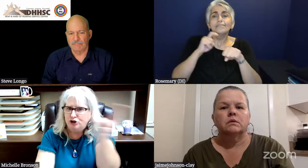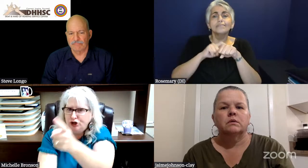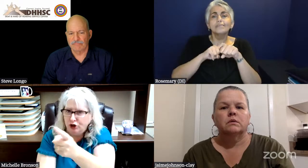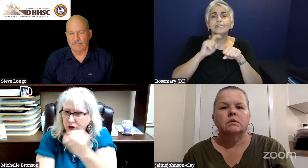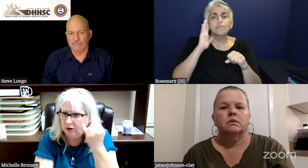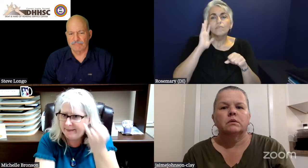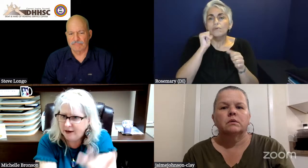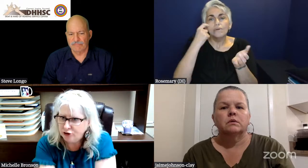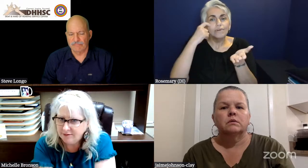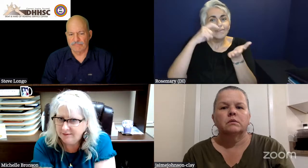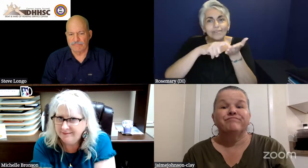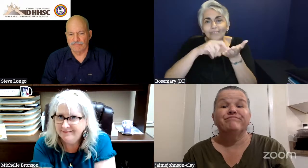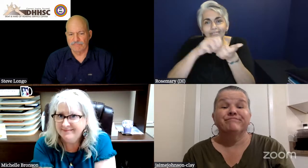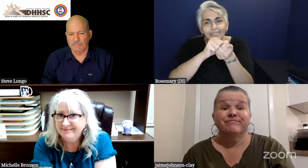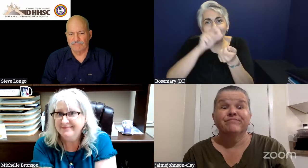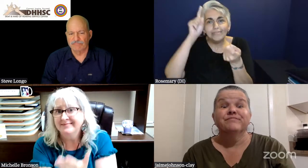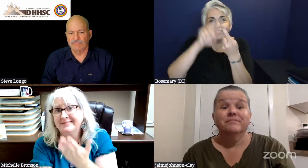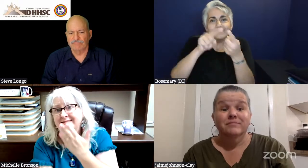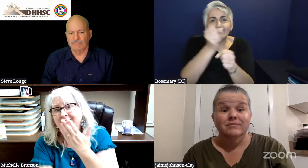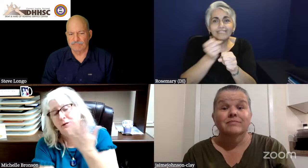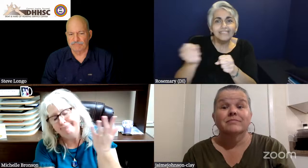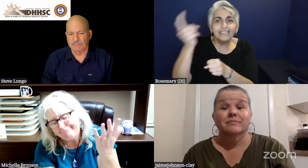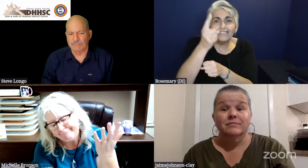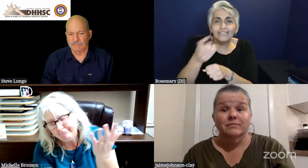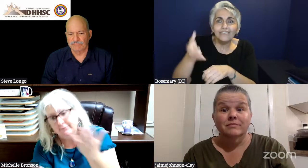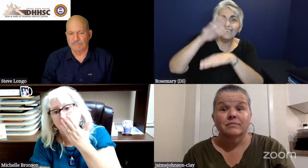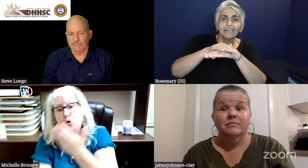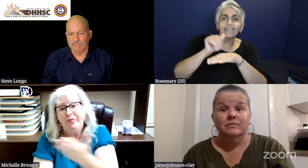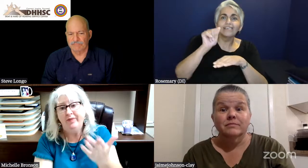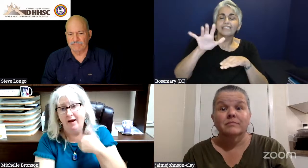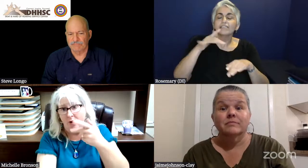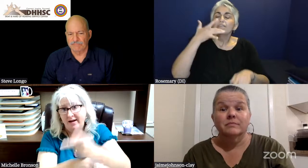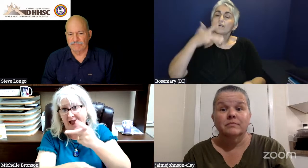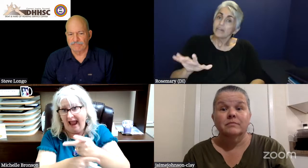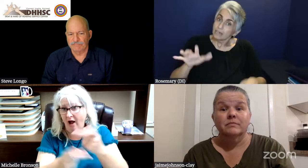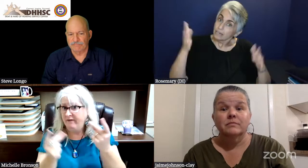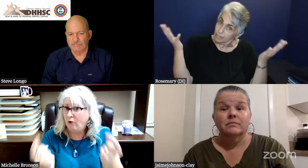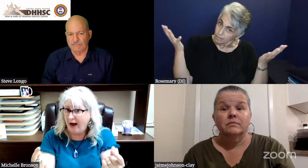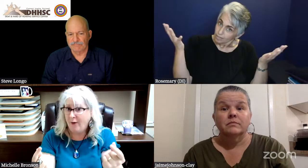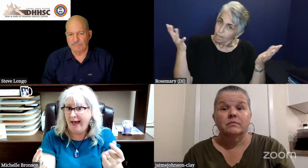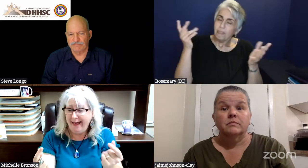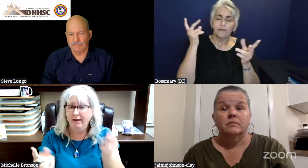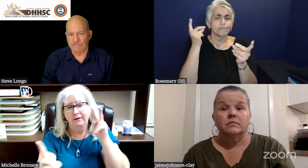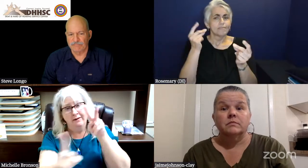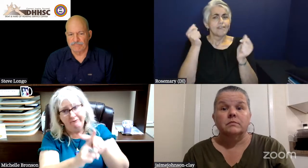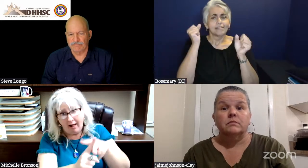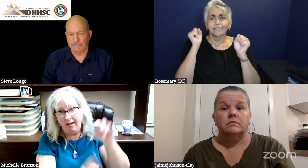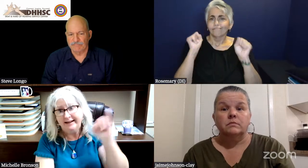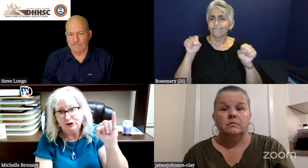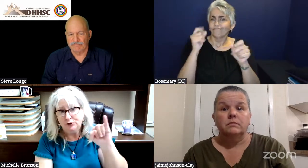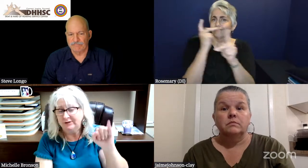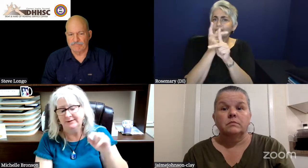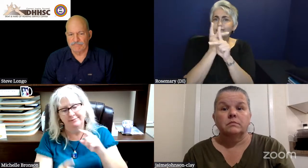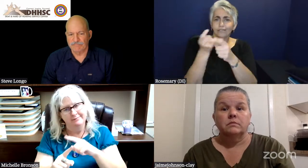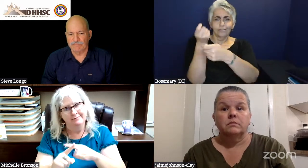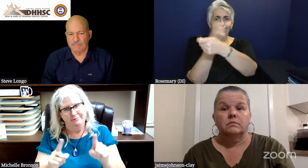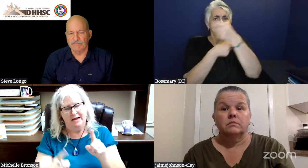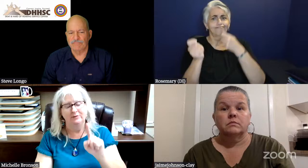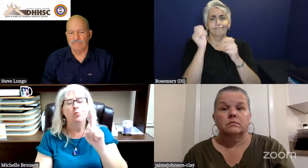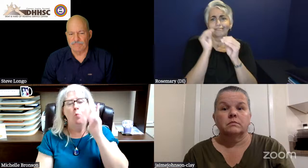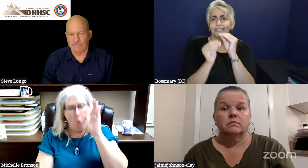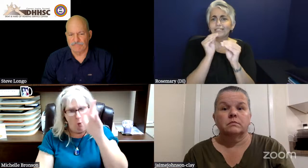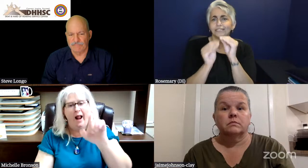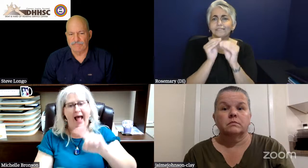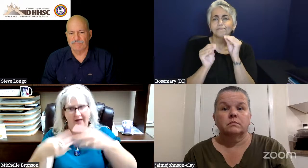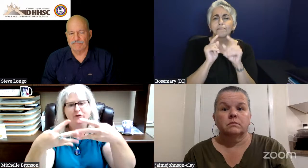we were able to we were able to notice right away, relatively quickly, because it's hot. So we